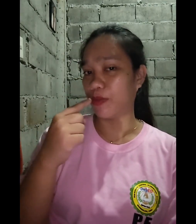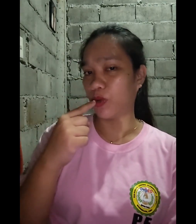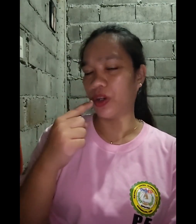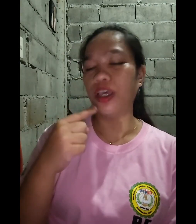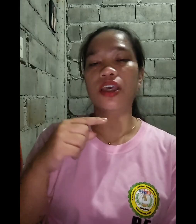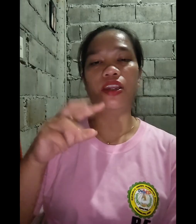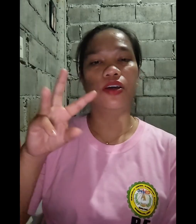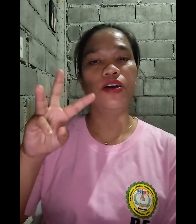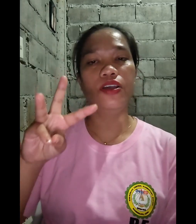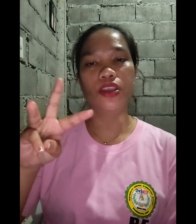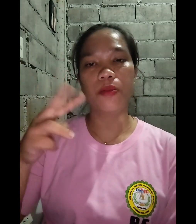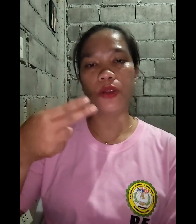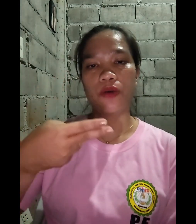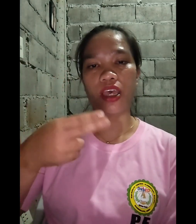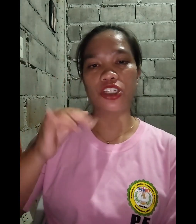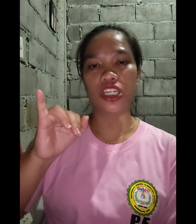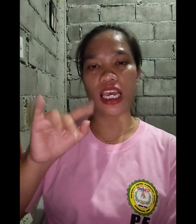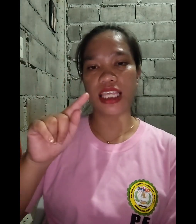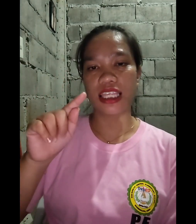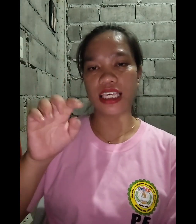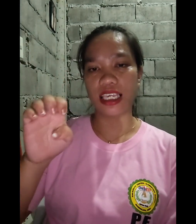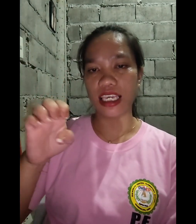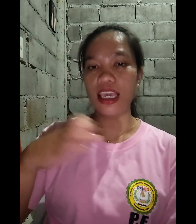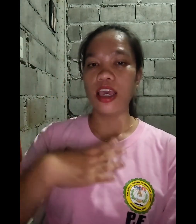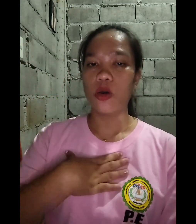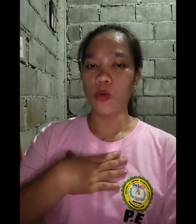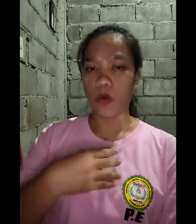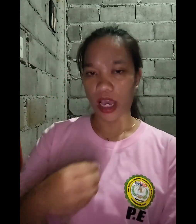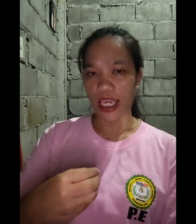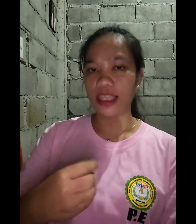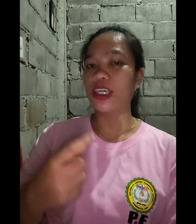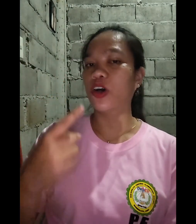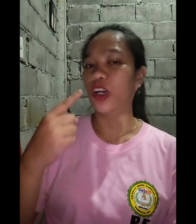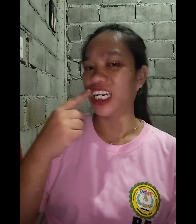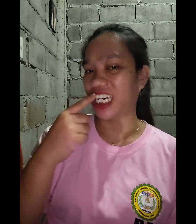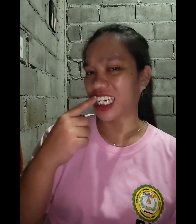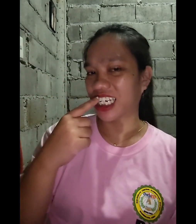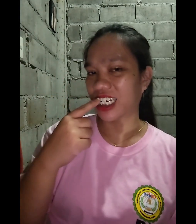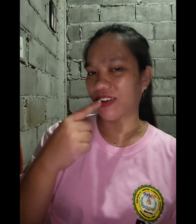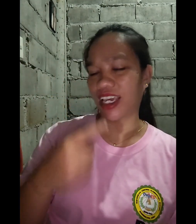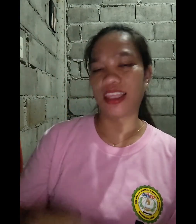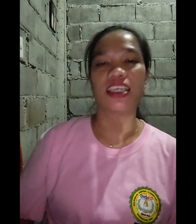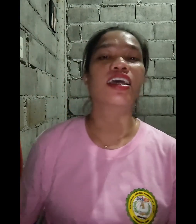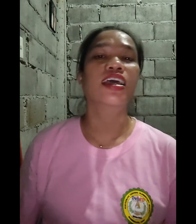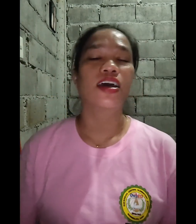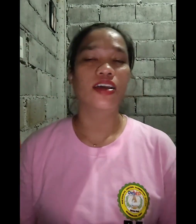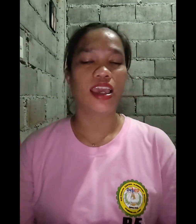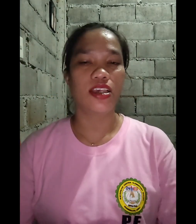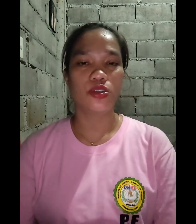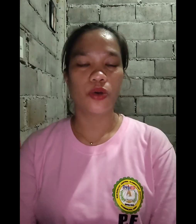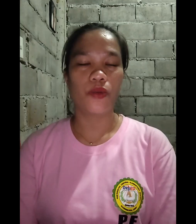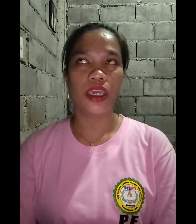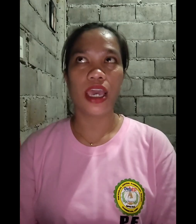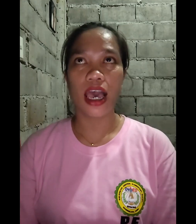Unipon. No? W-H-I-T-E, white or white. Okay, so we